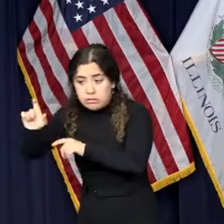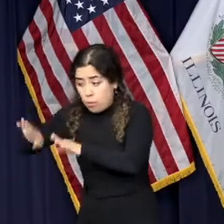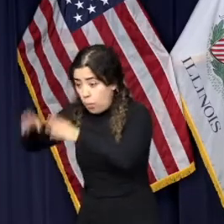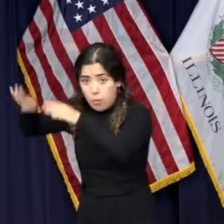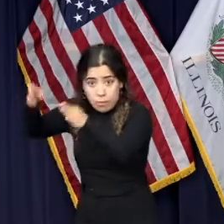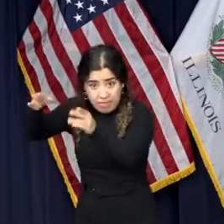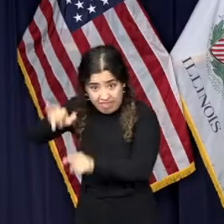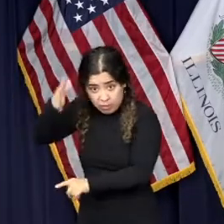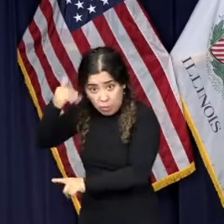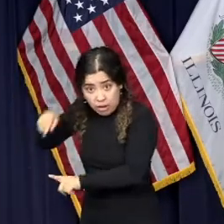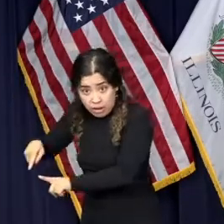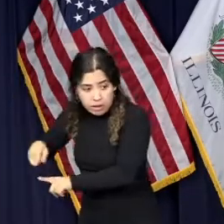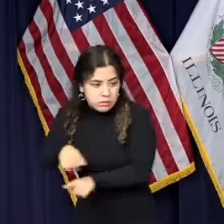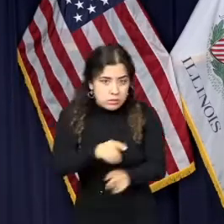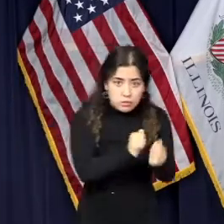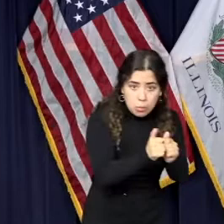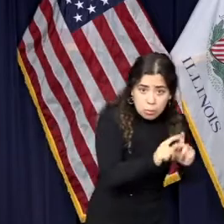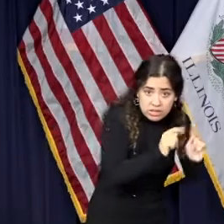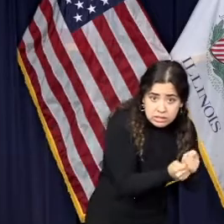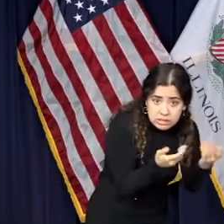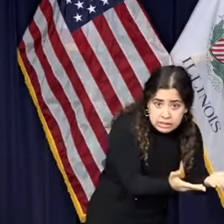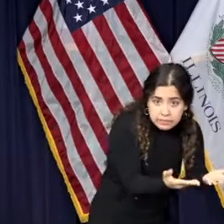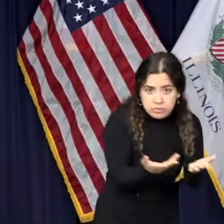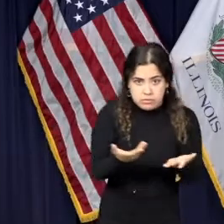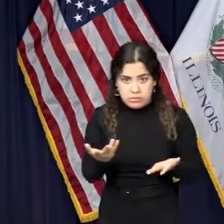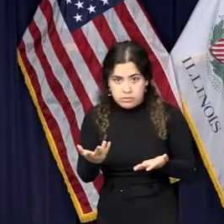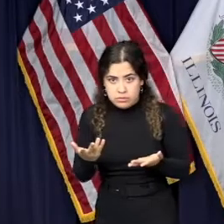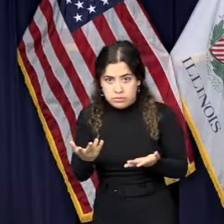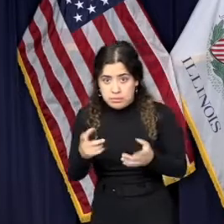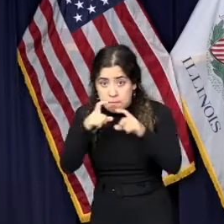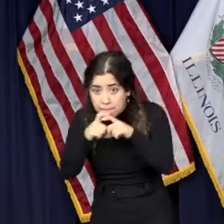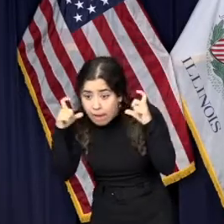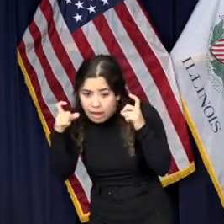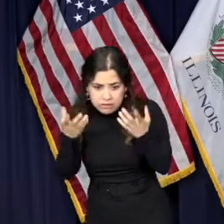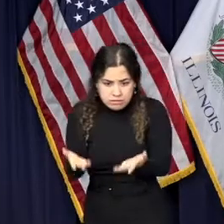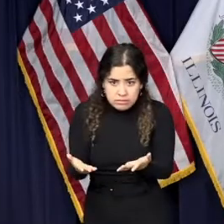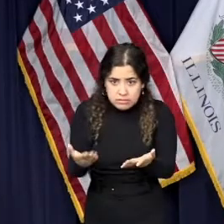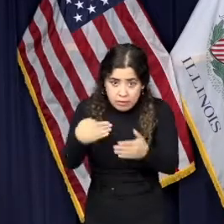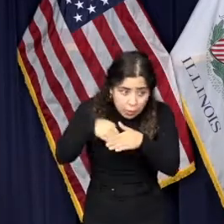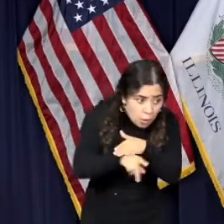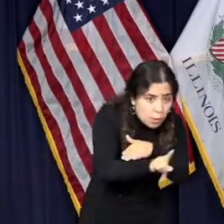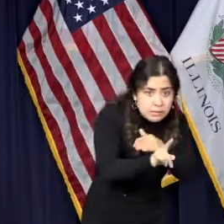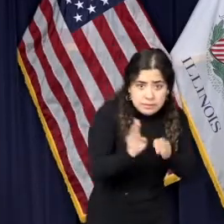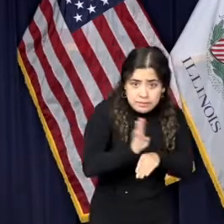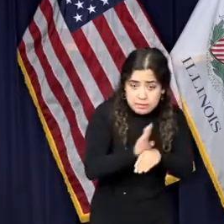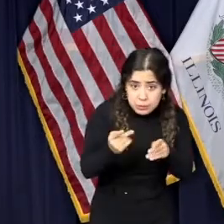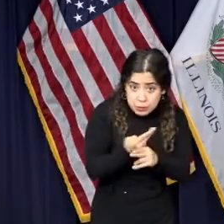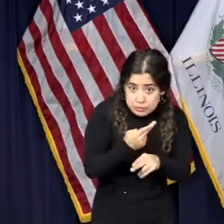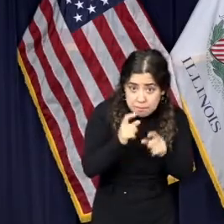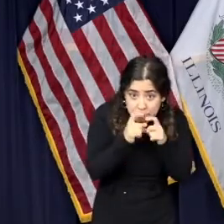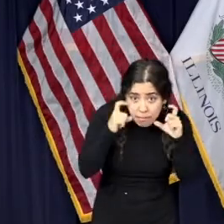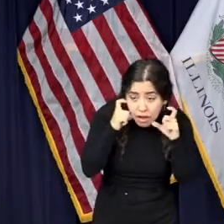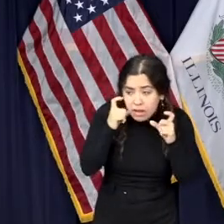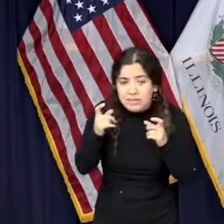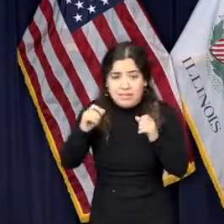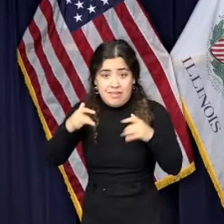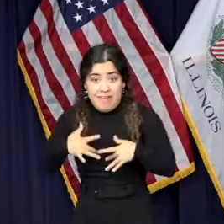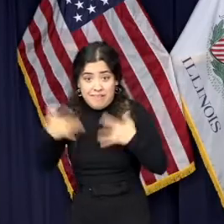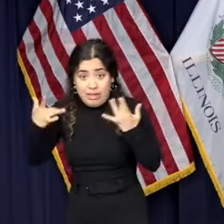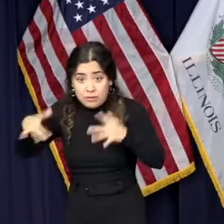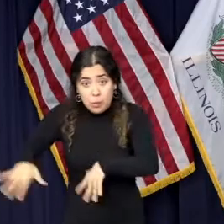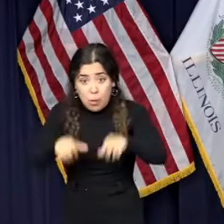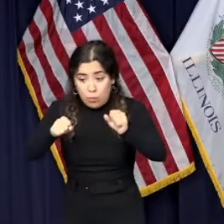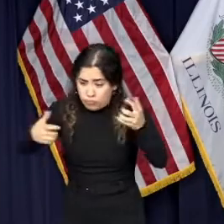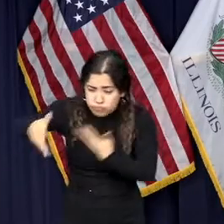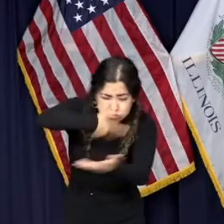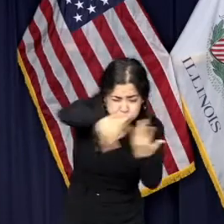with your sports teams? Are people wearing a mask when they go into businesses? What about large social events or gatherings? Are